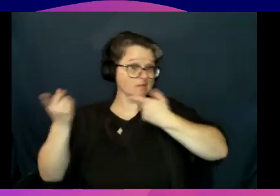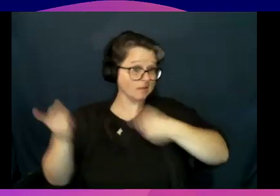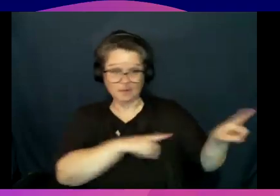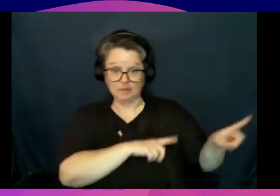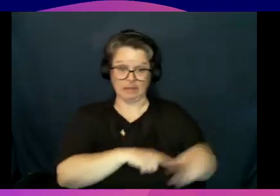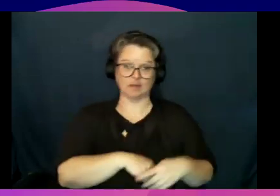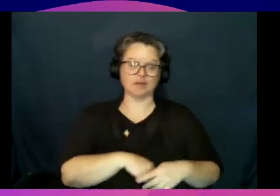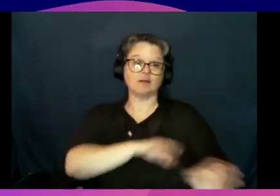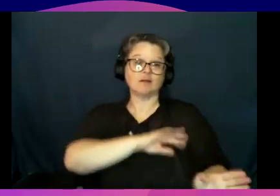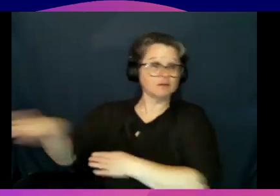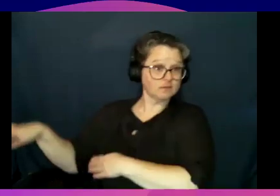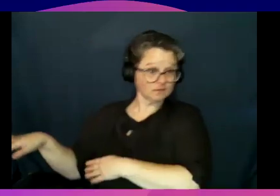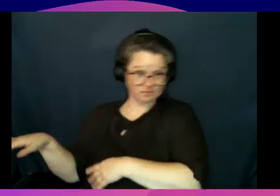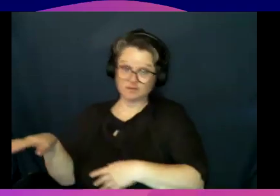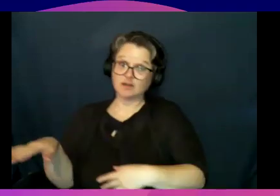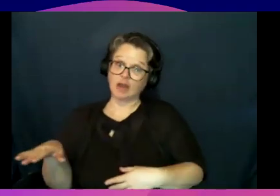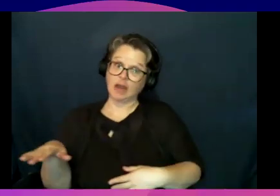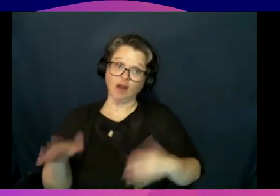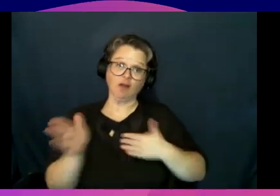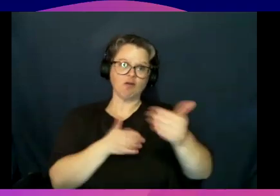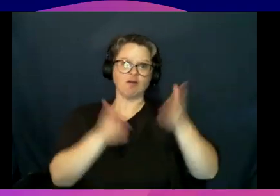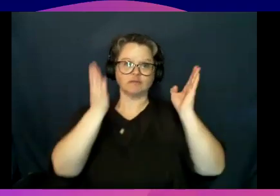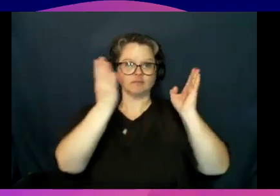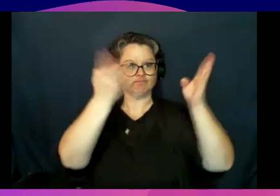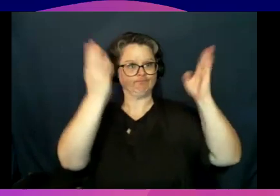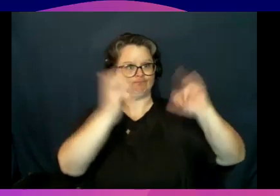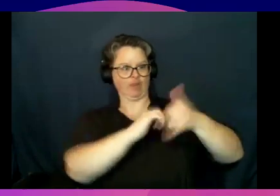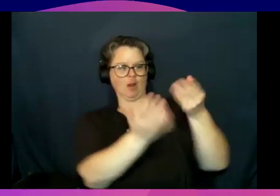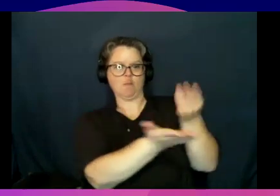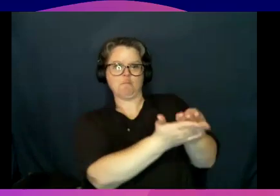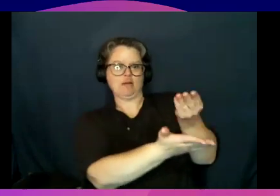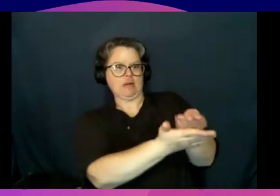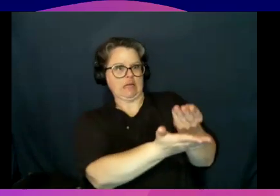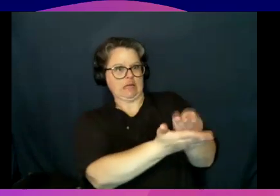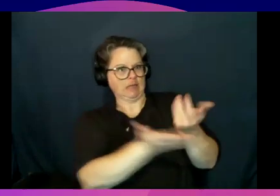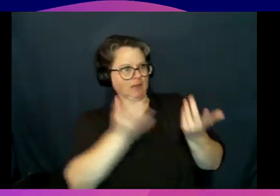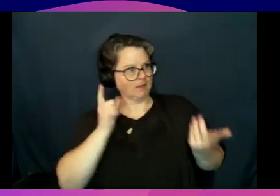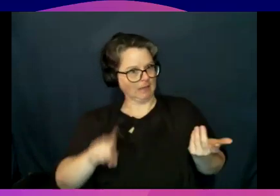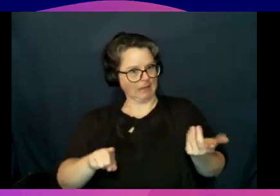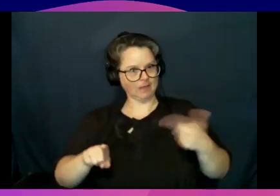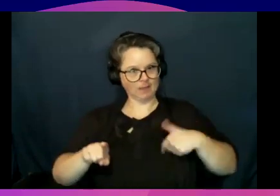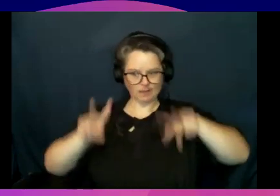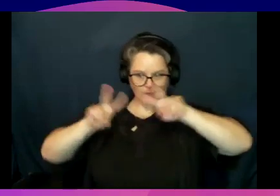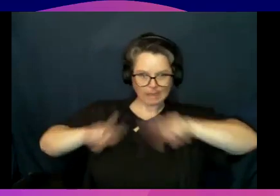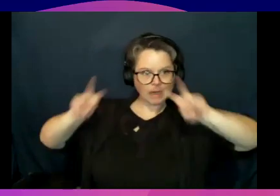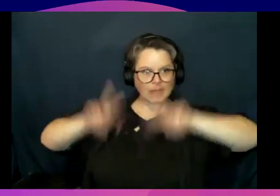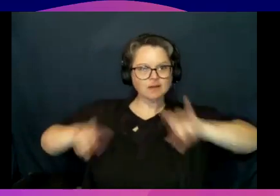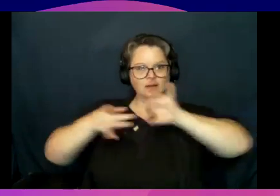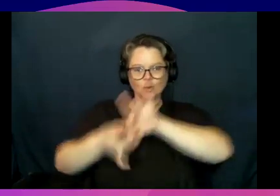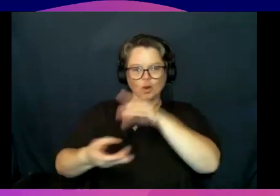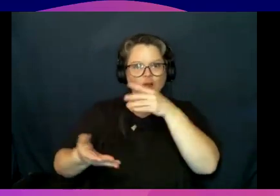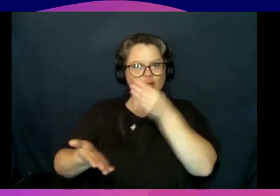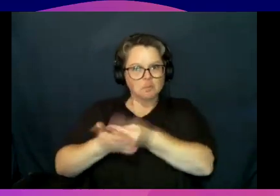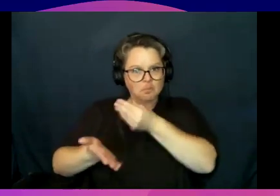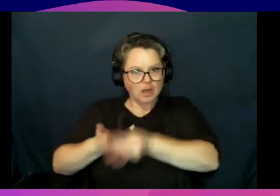Of going back to the point around the amount of resources that go into training, onboarding, hiring,